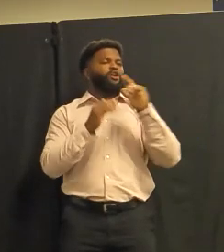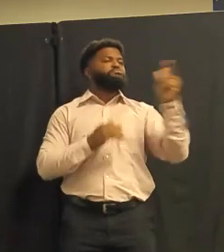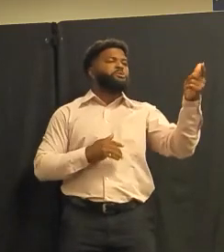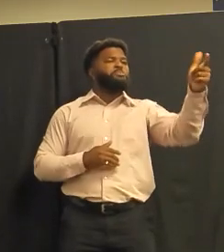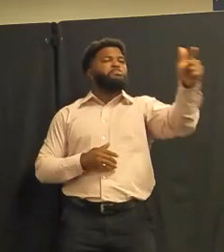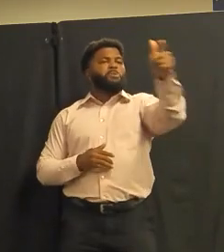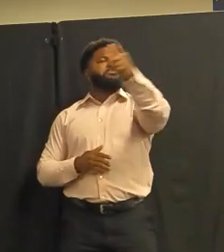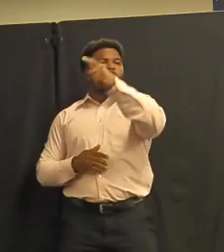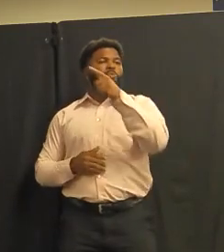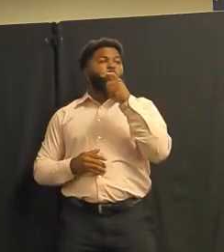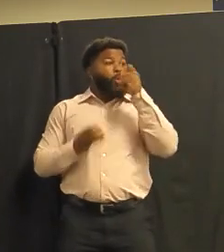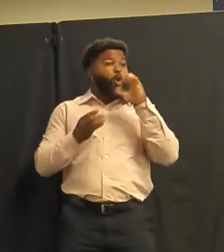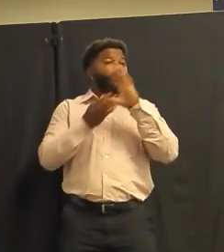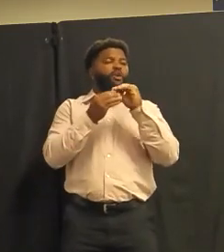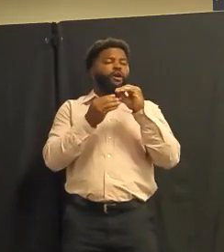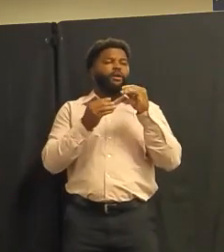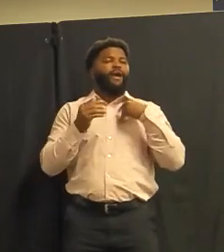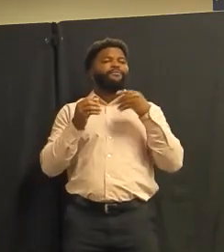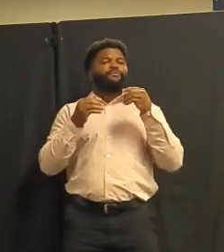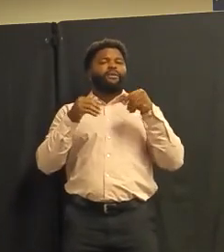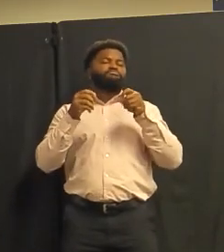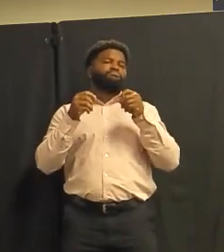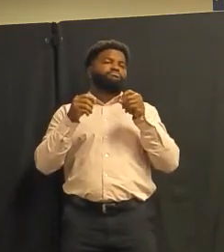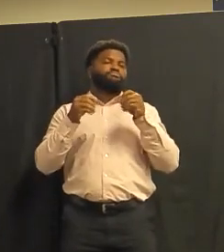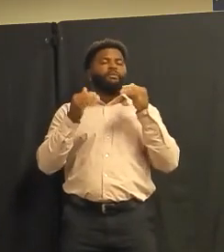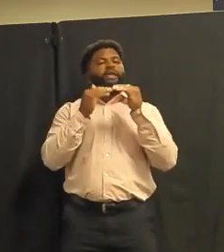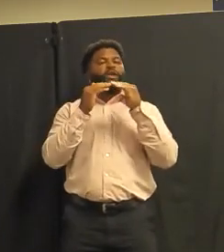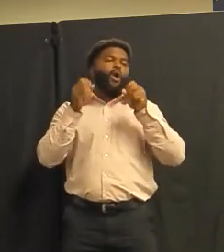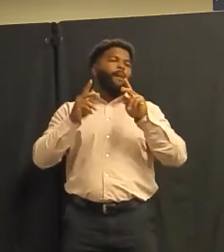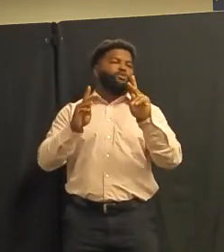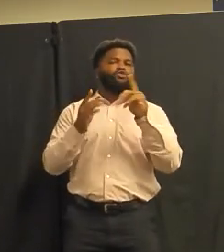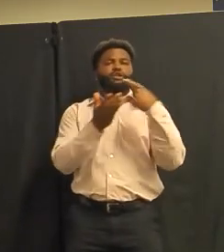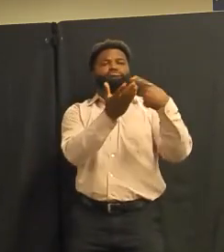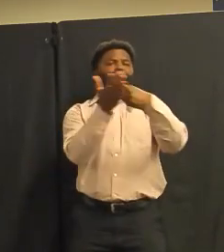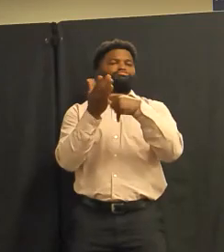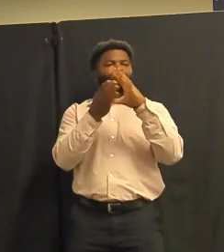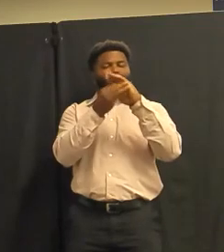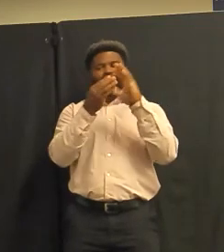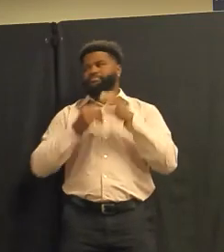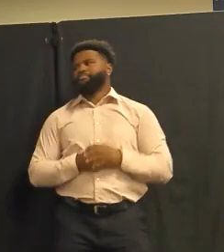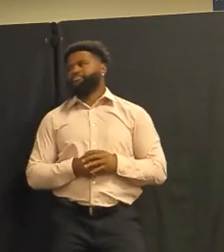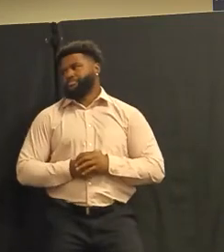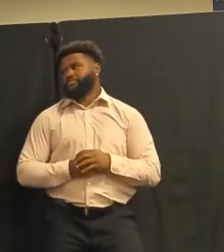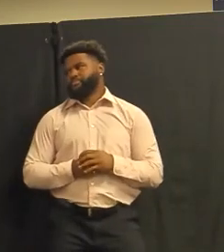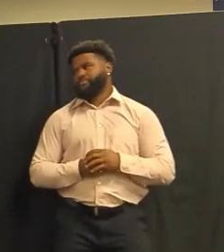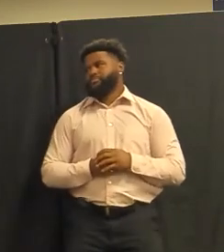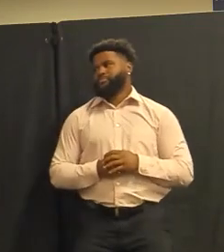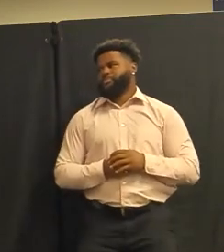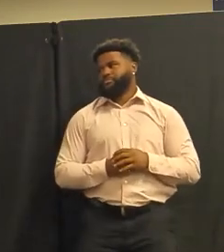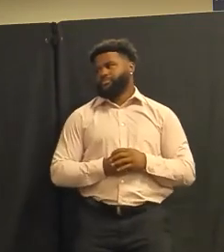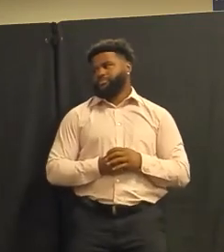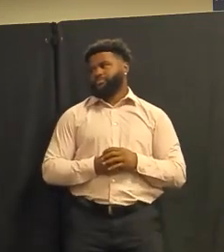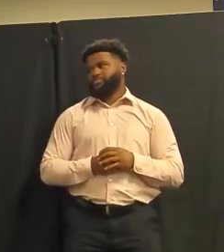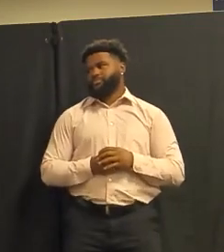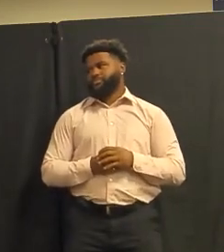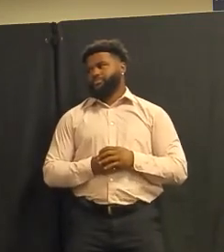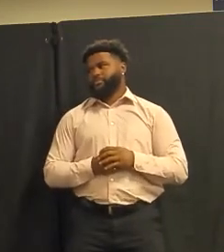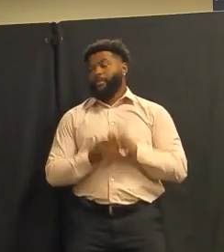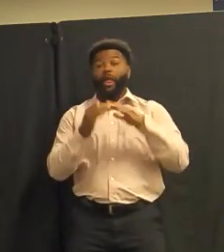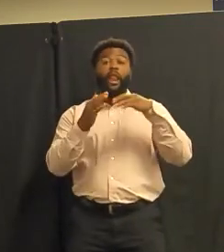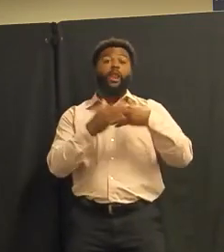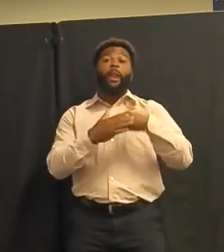an opportunity that wants to talk the opportunity. So I want to talk about that, and then the next thing I want to kind of